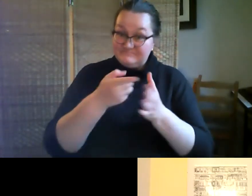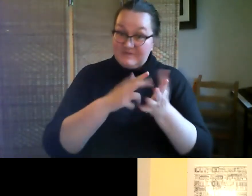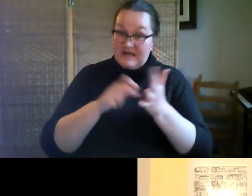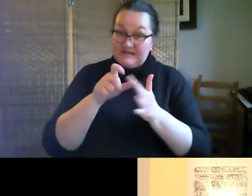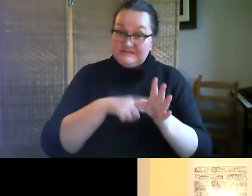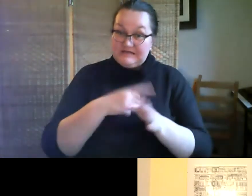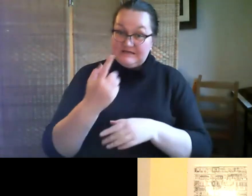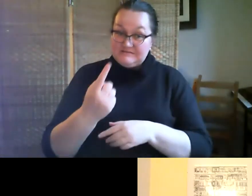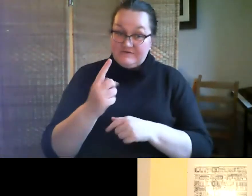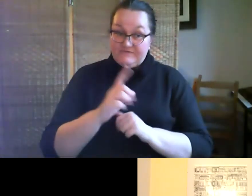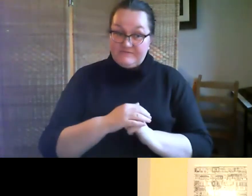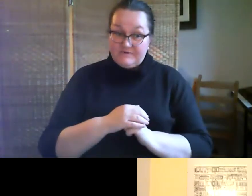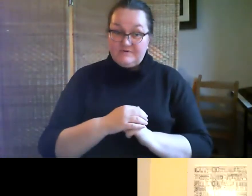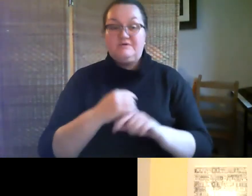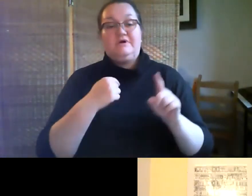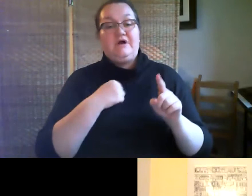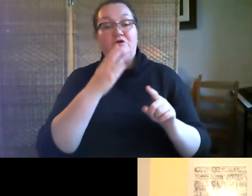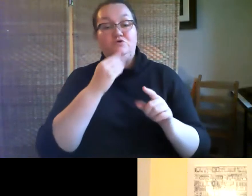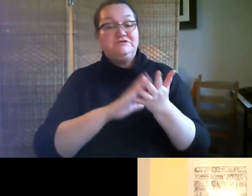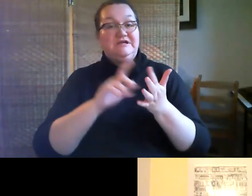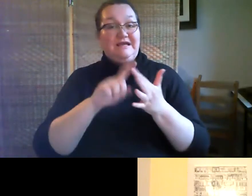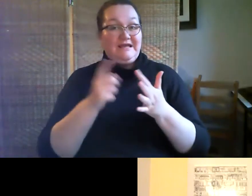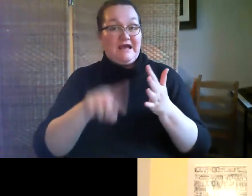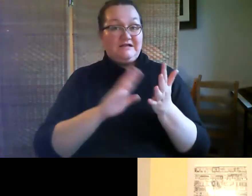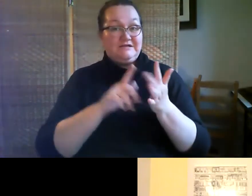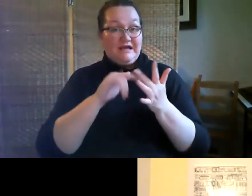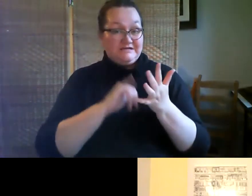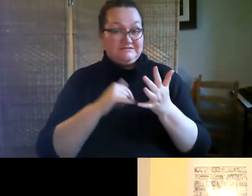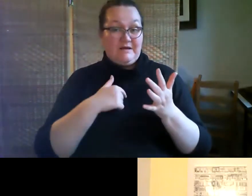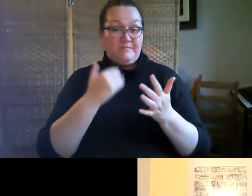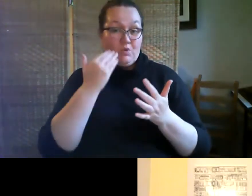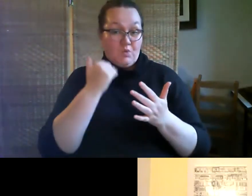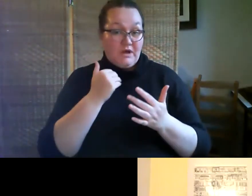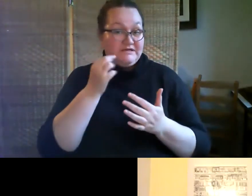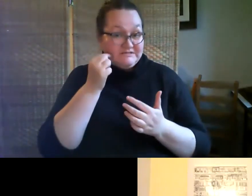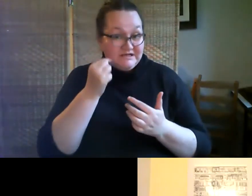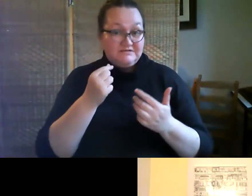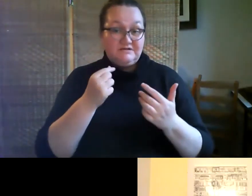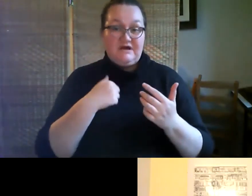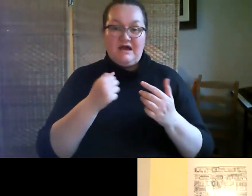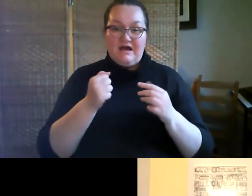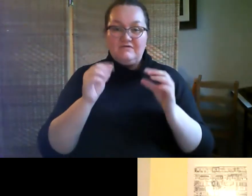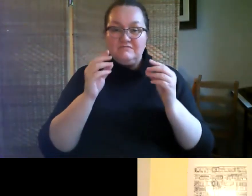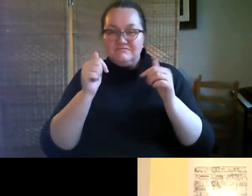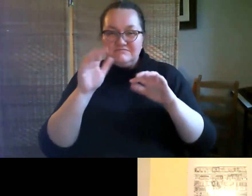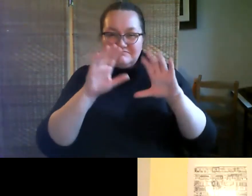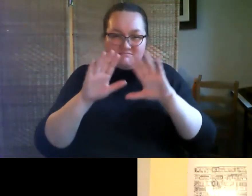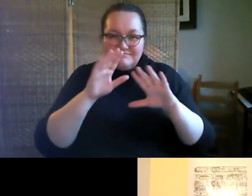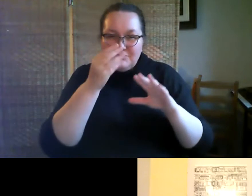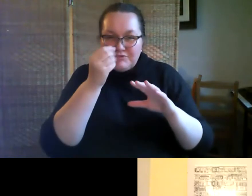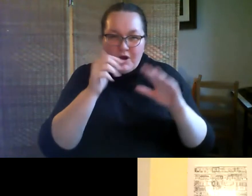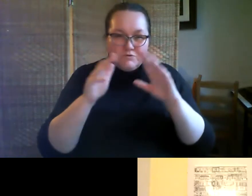I use he and his. I'm white-skinned. I'm wearing sort of tortoiseshell glasses and have brown hair as